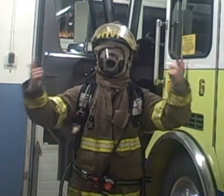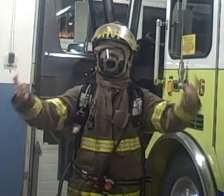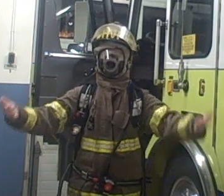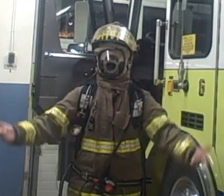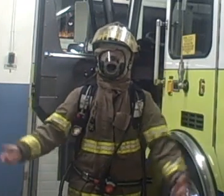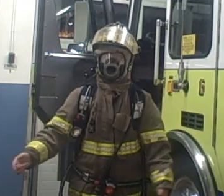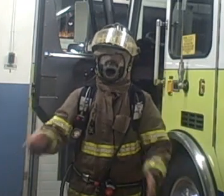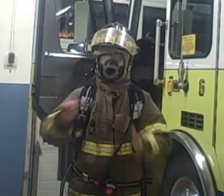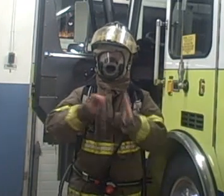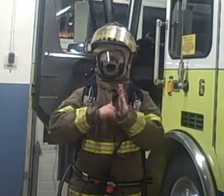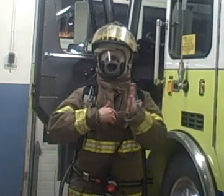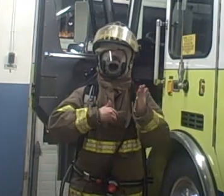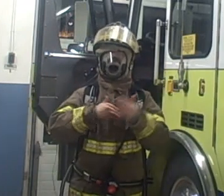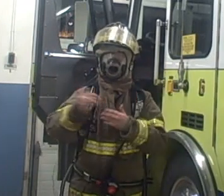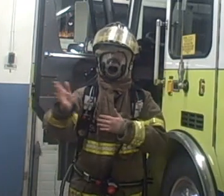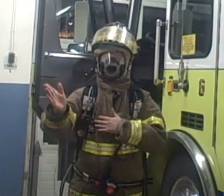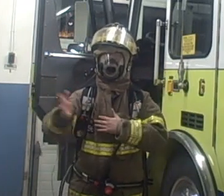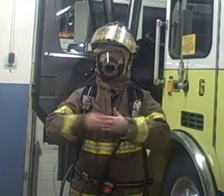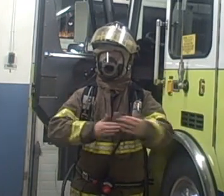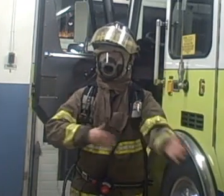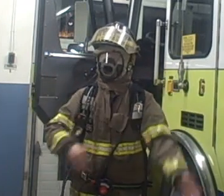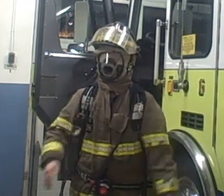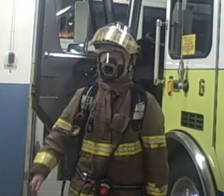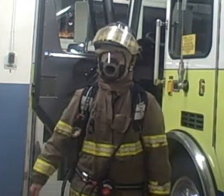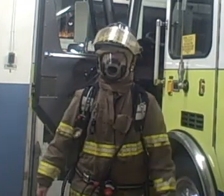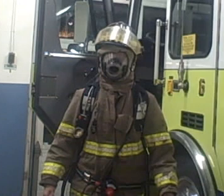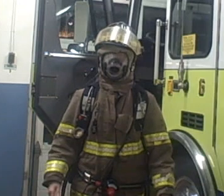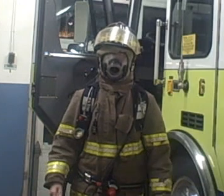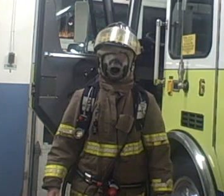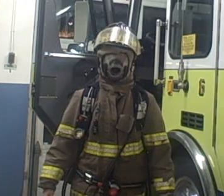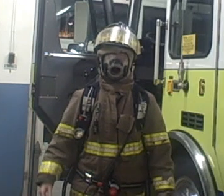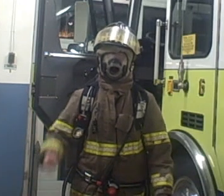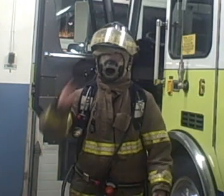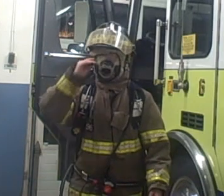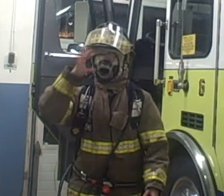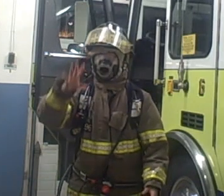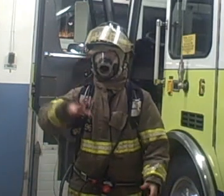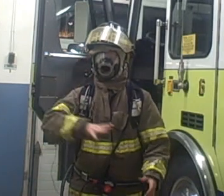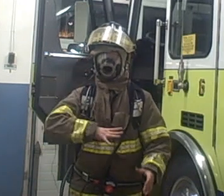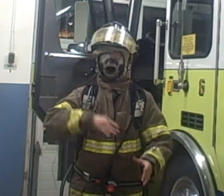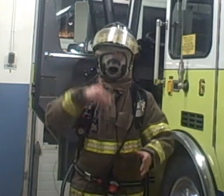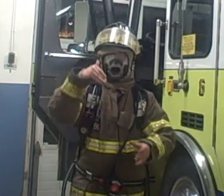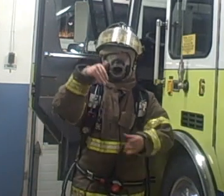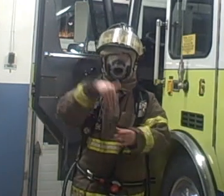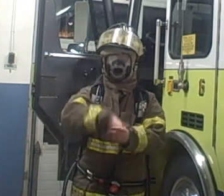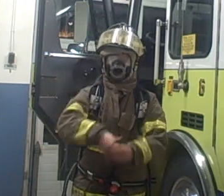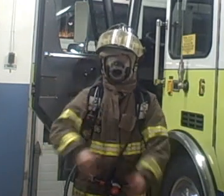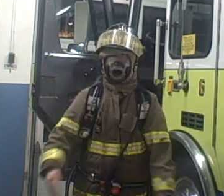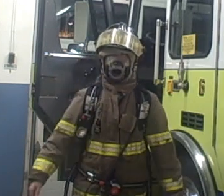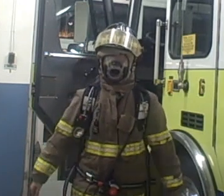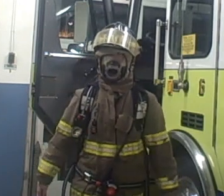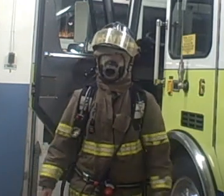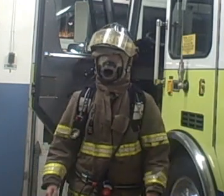a life, but that doesn't matter to the man he is